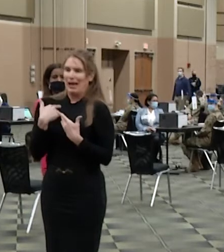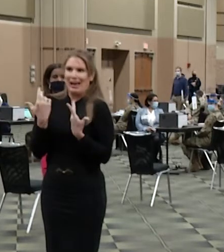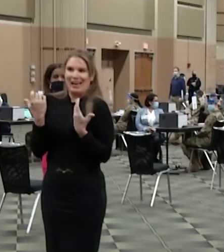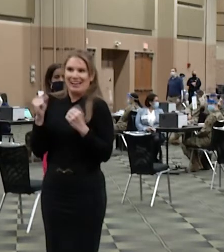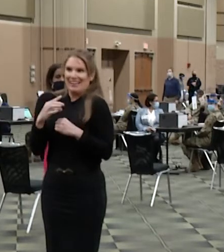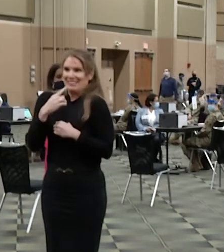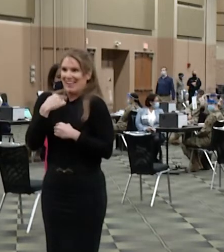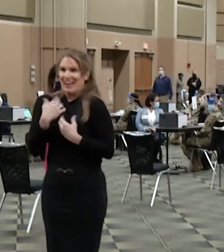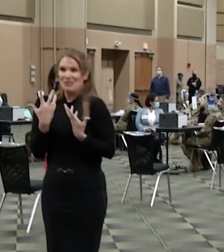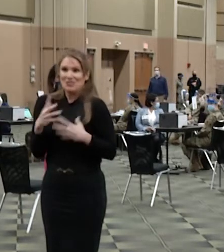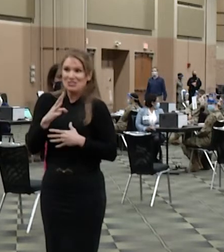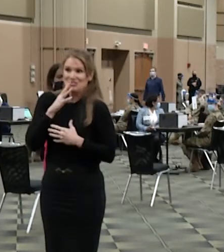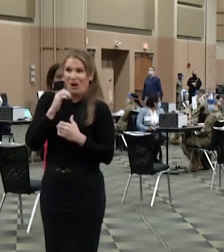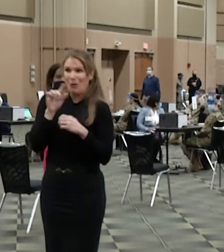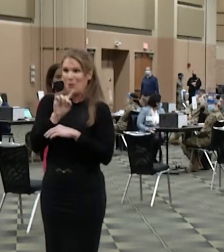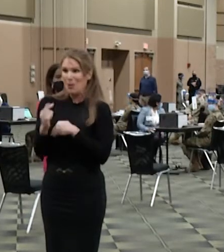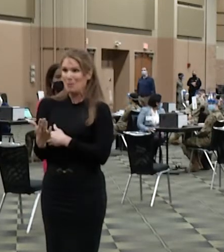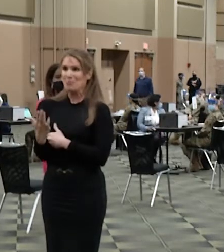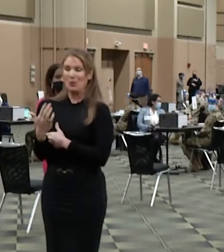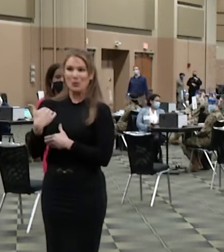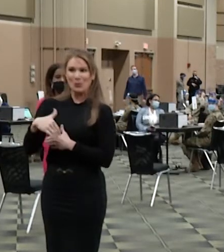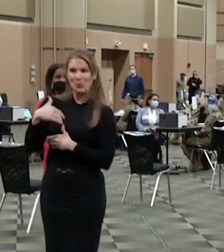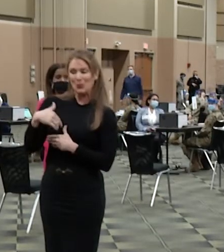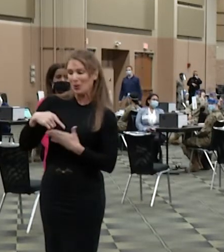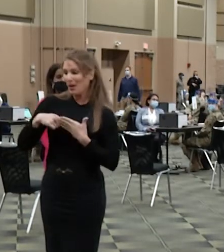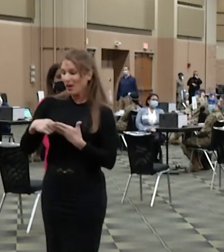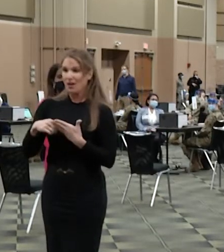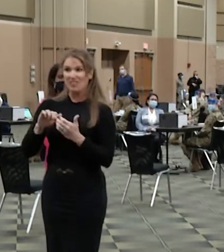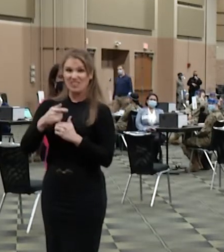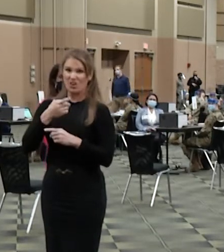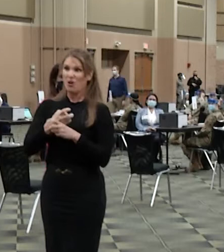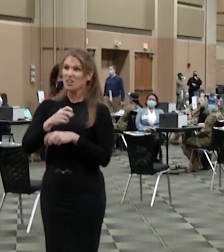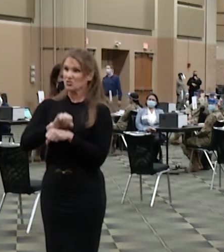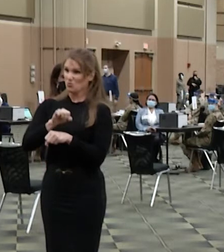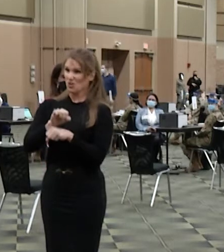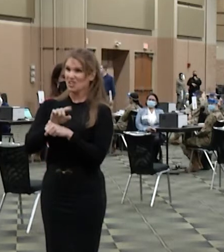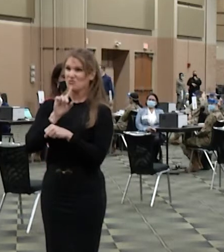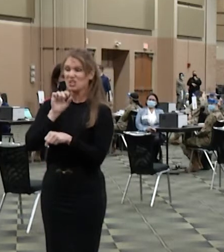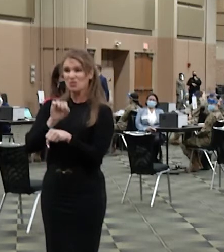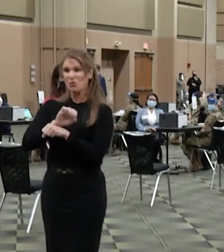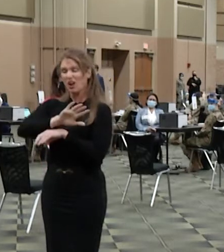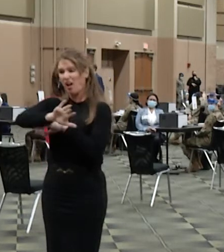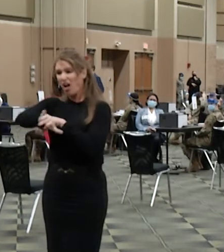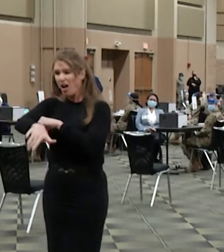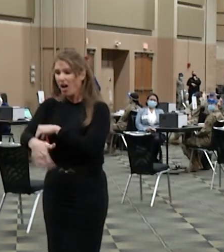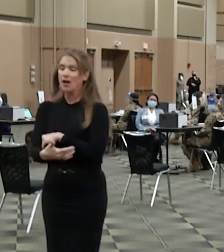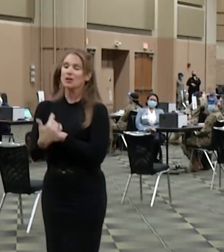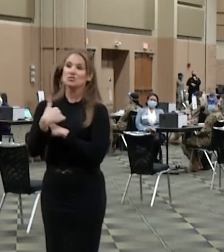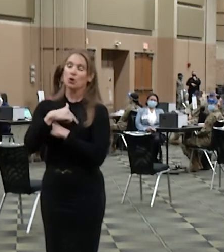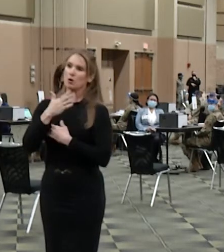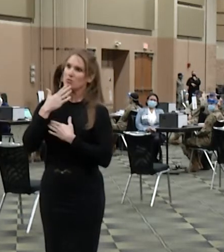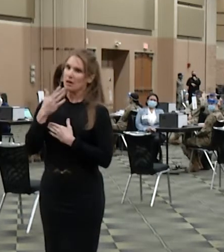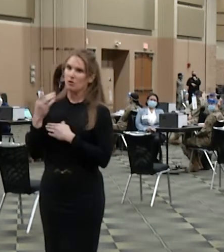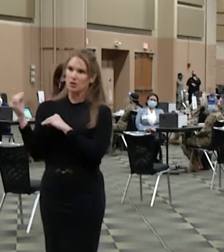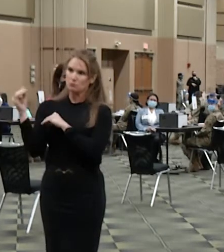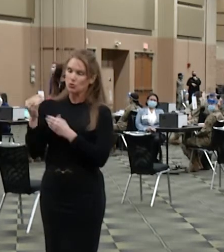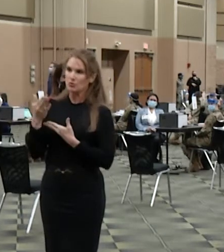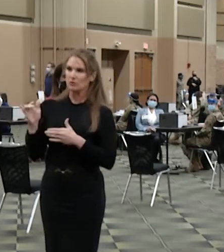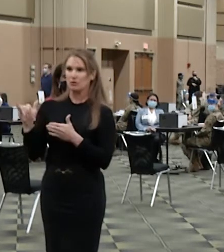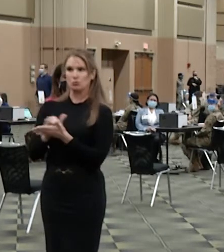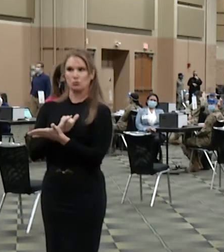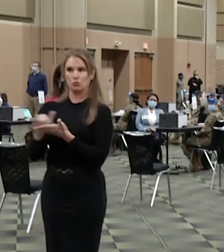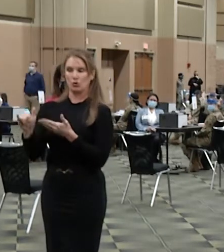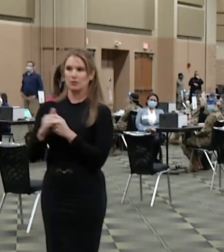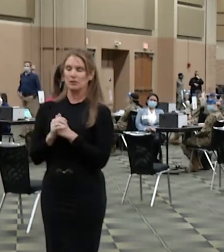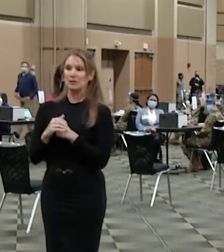talk to him at 1 in the morning, right? Because that's how hard this guy's working. So we're thankful to have him. I got 2